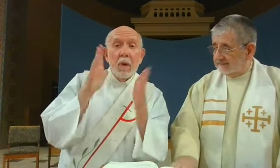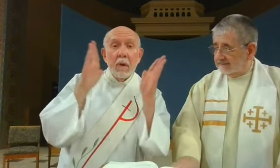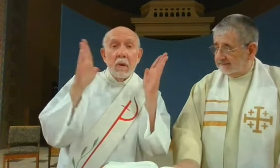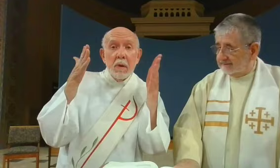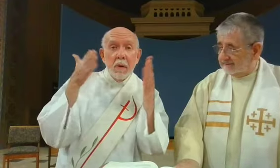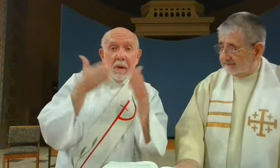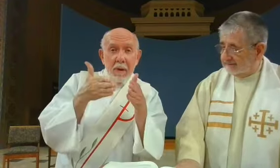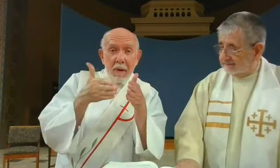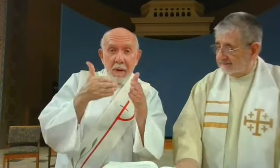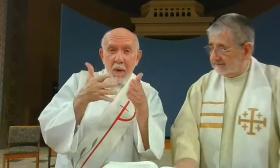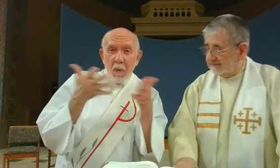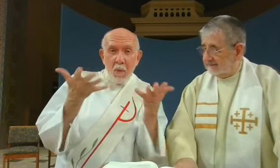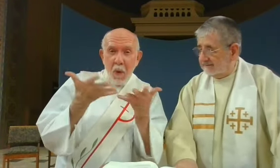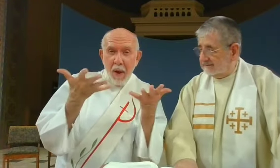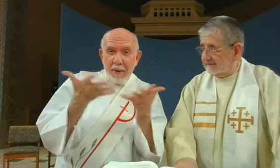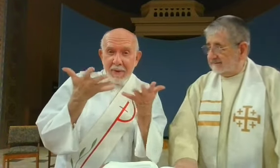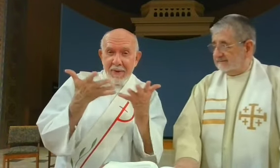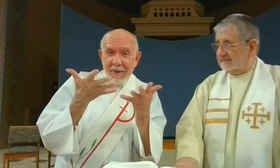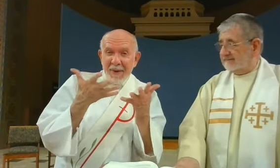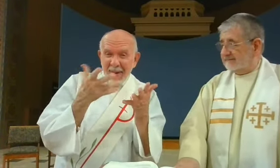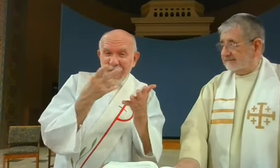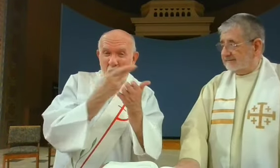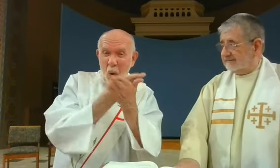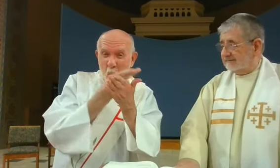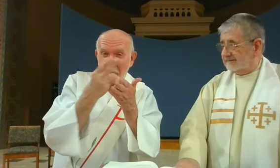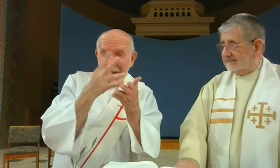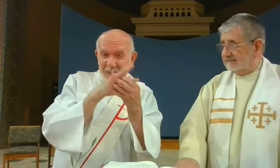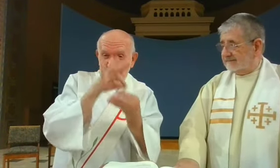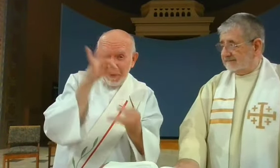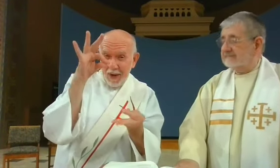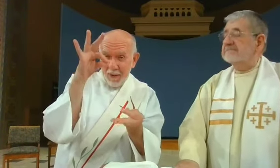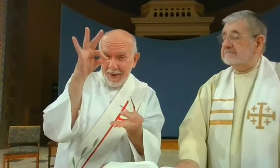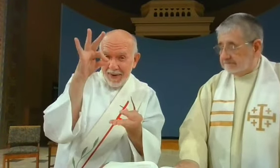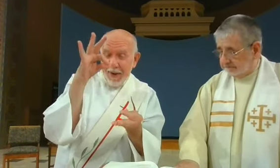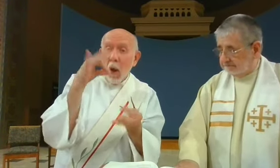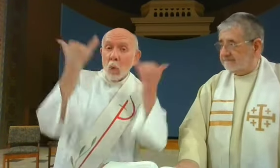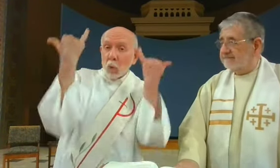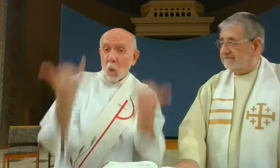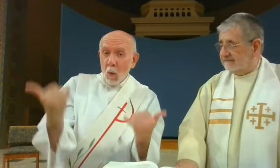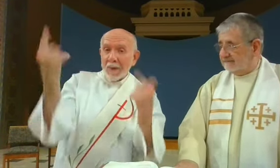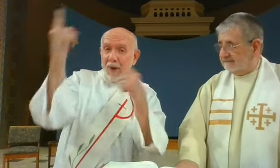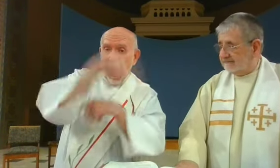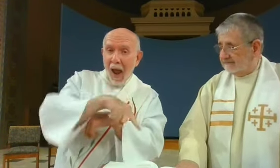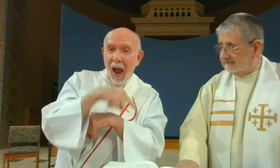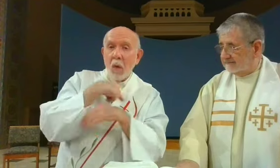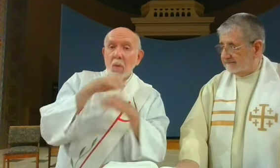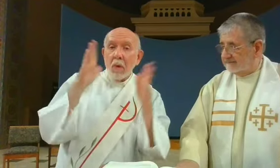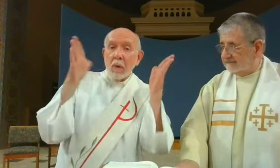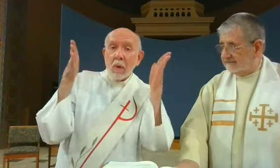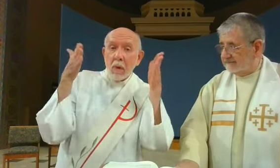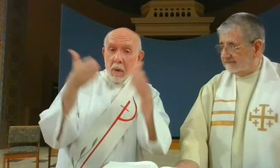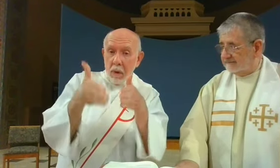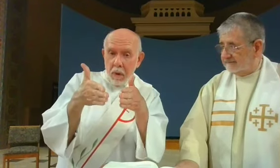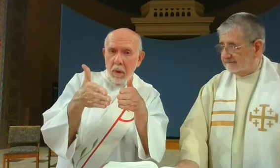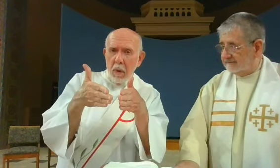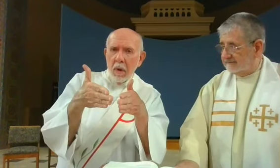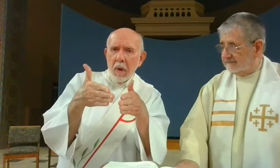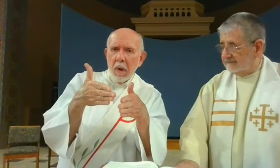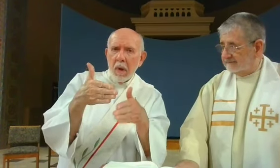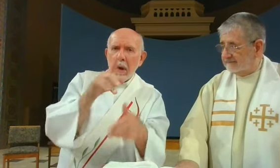Last week, our focus was on the Holy Spirit. Today,